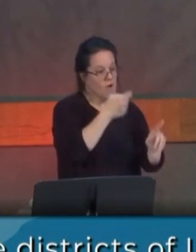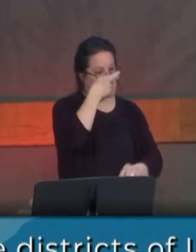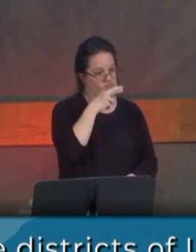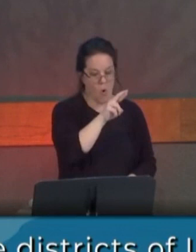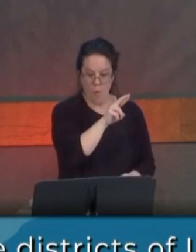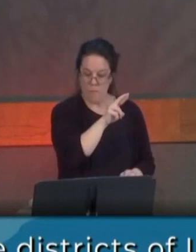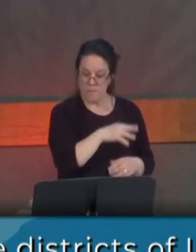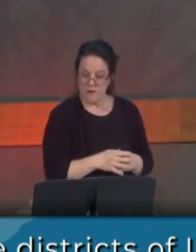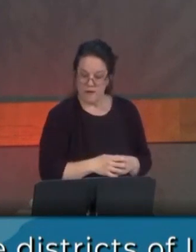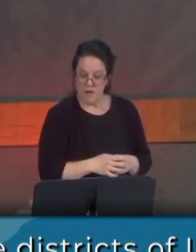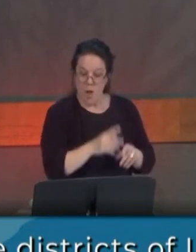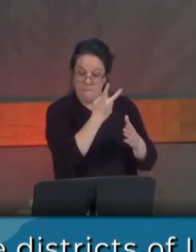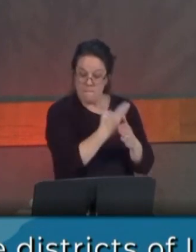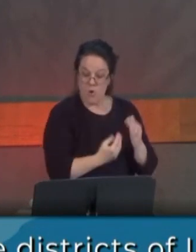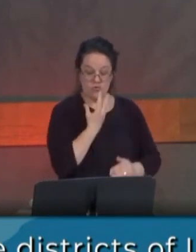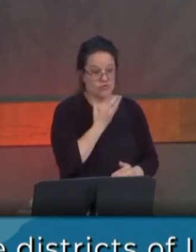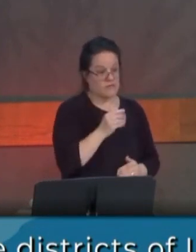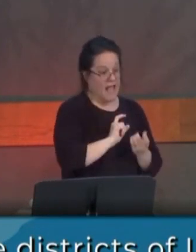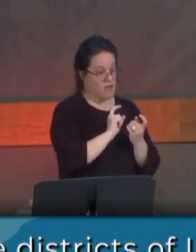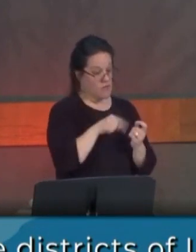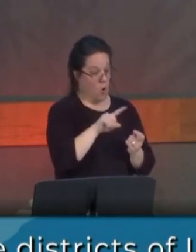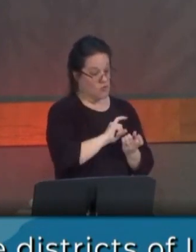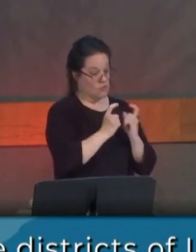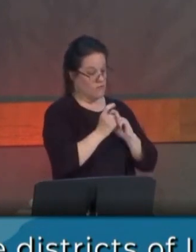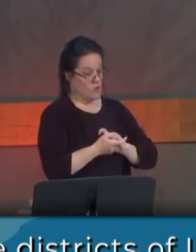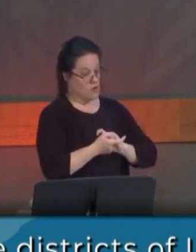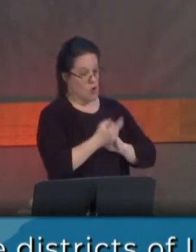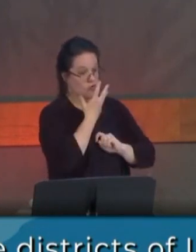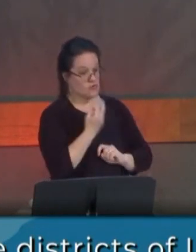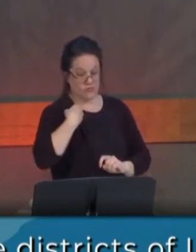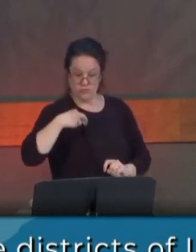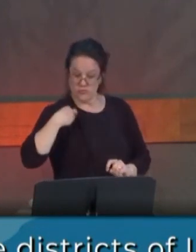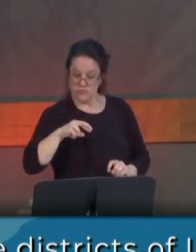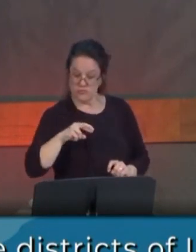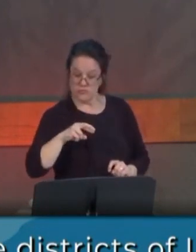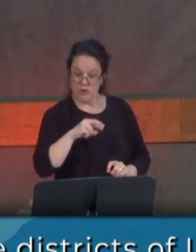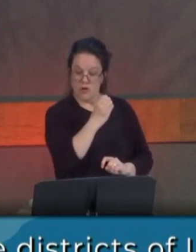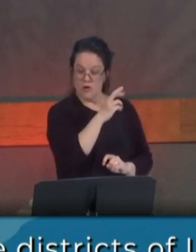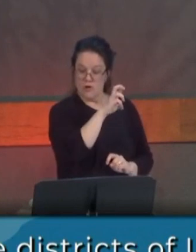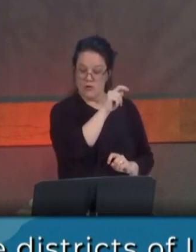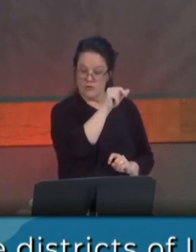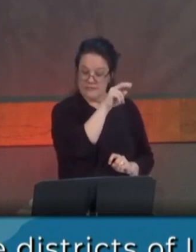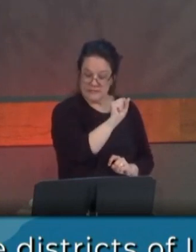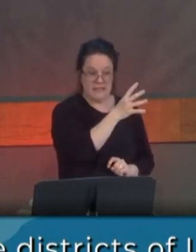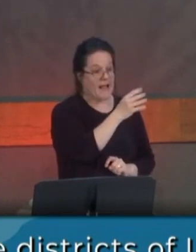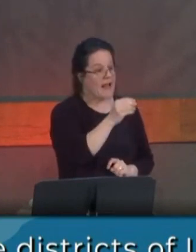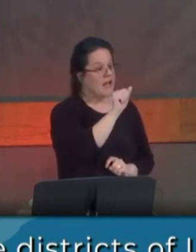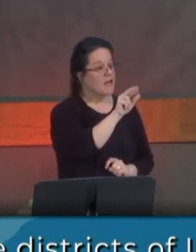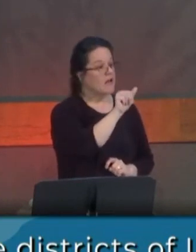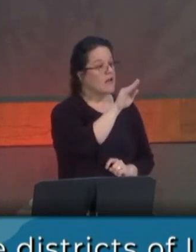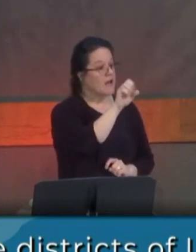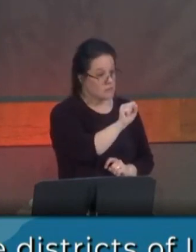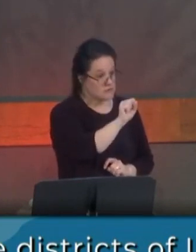so it's unnecessary to speak for them. But wouldn't it be interesting, wouldn't it be great if you could have